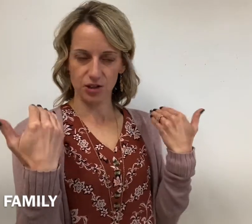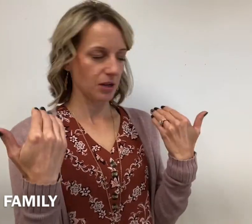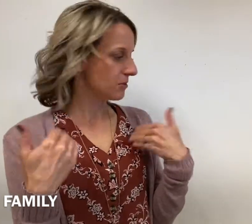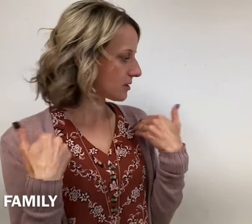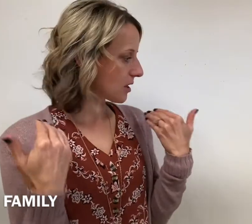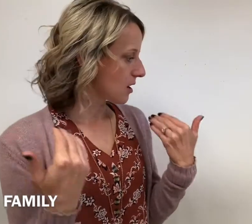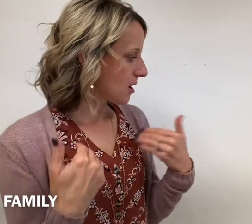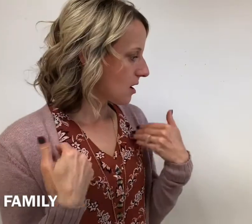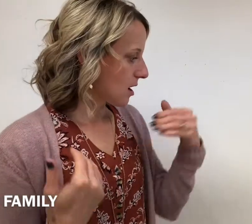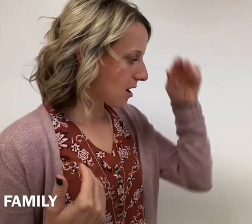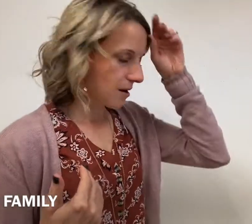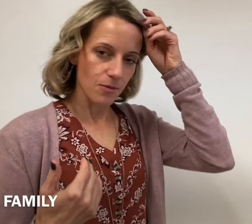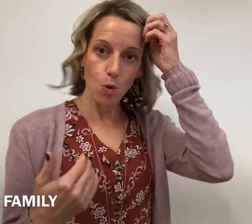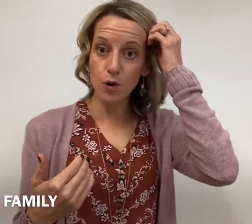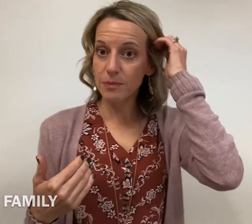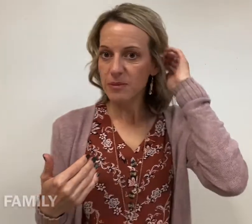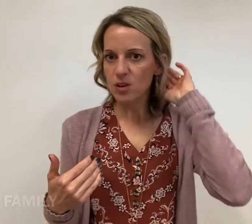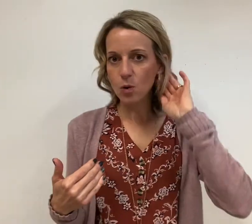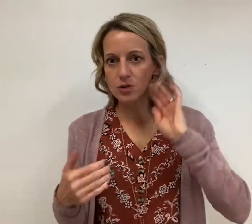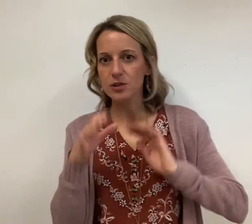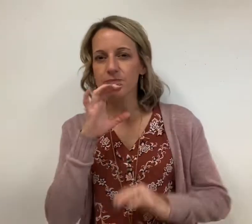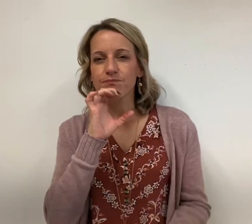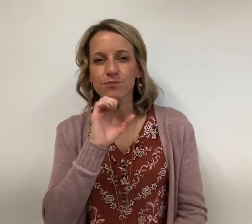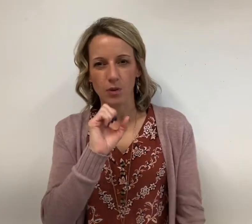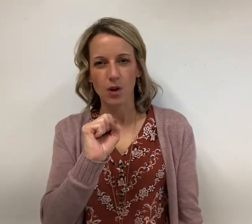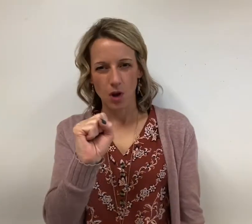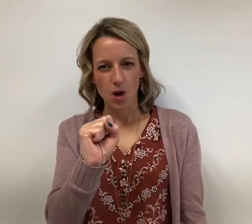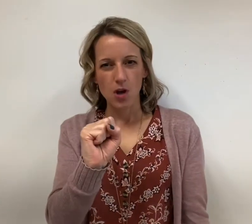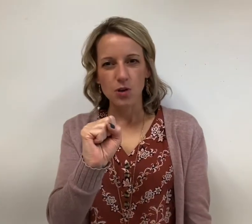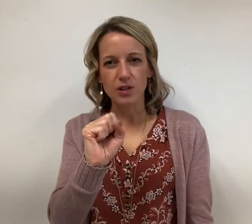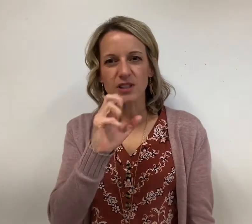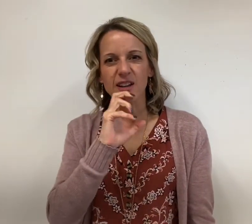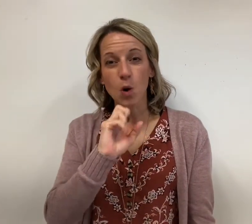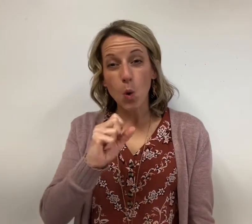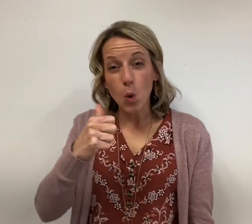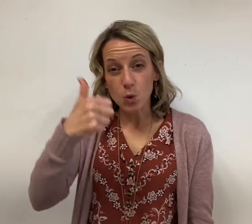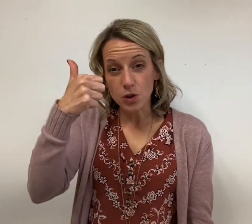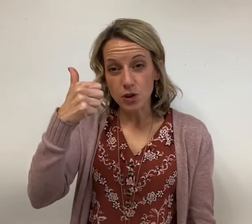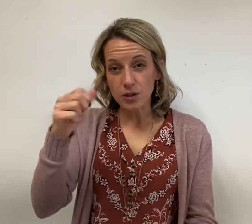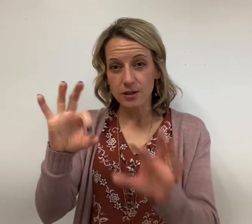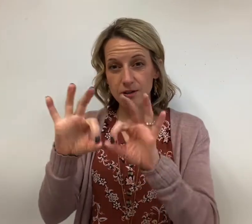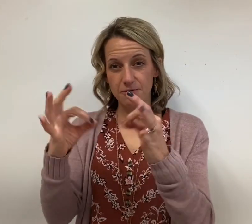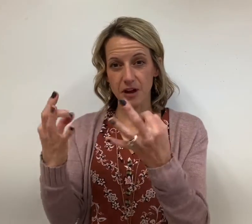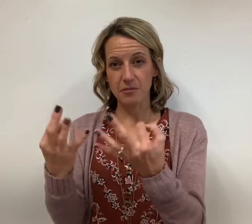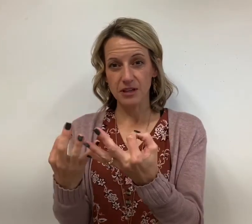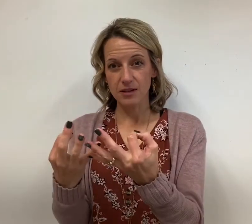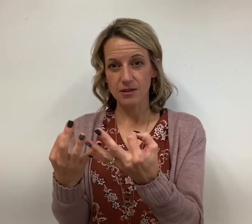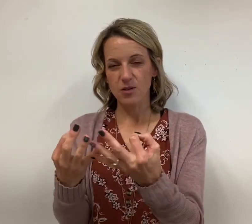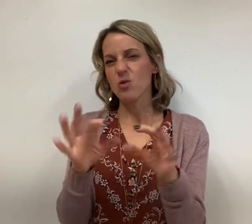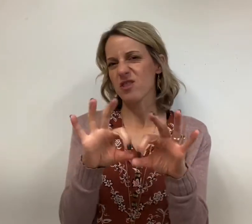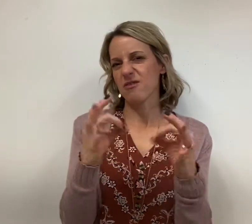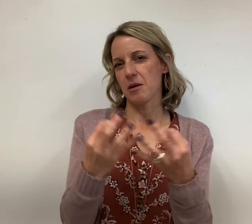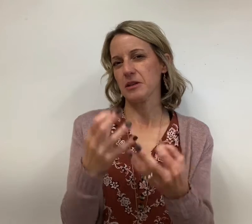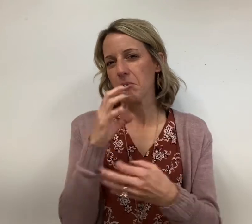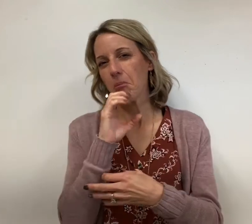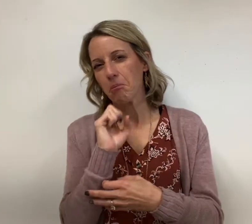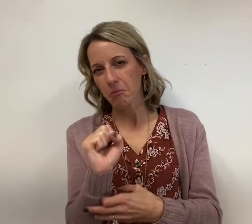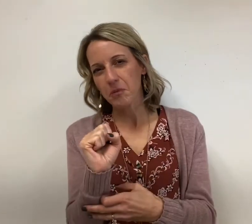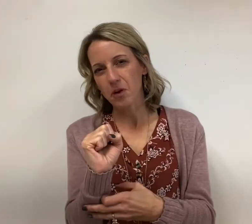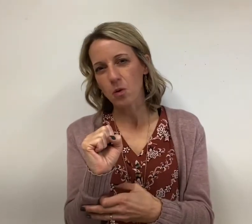shapes. Or maybe they're older. You can sign older family, or the family, they're old,